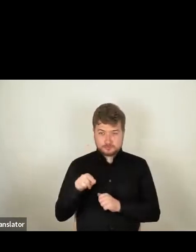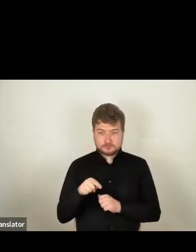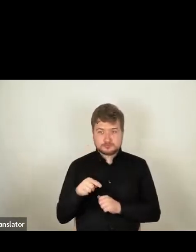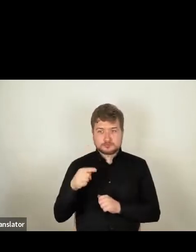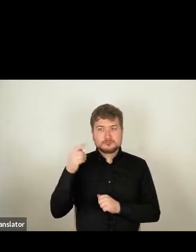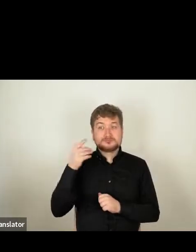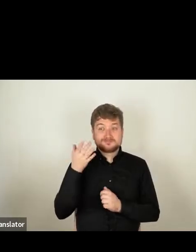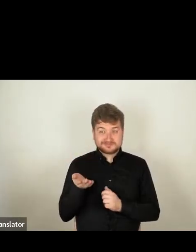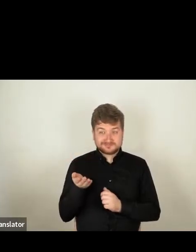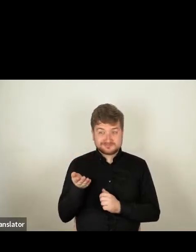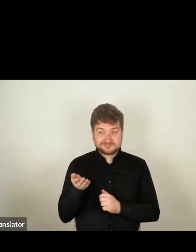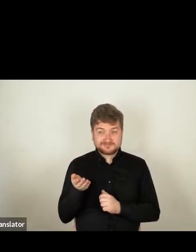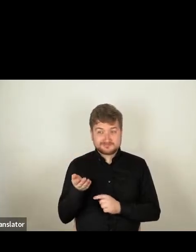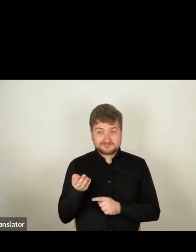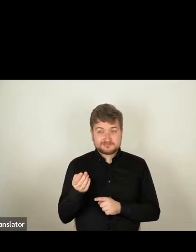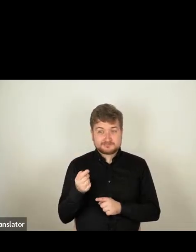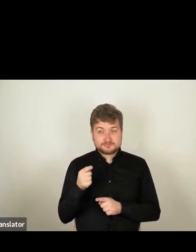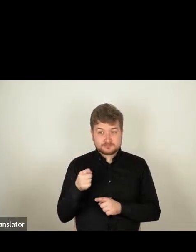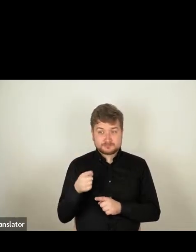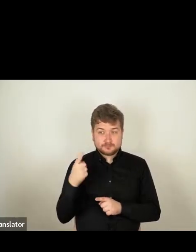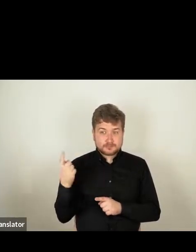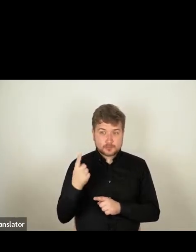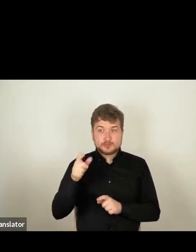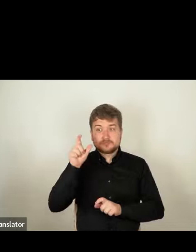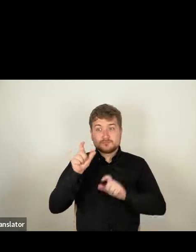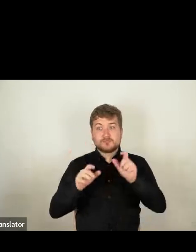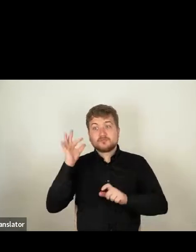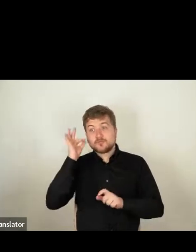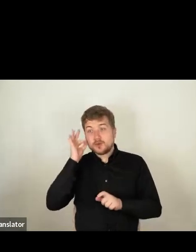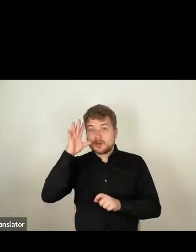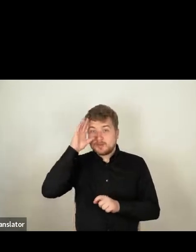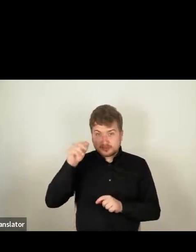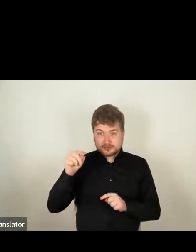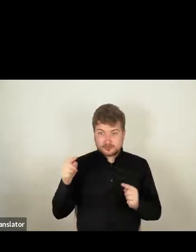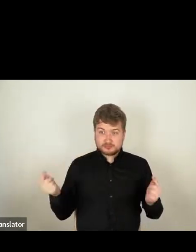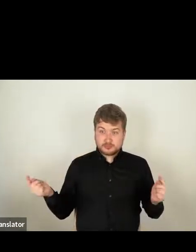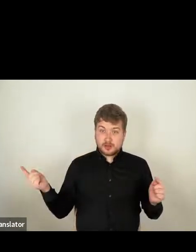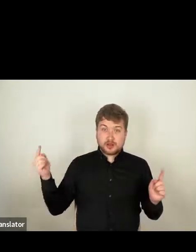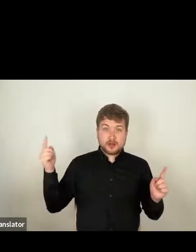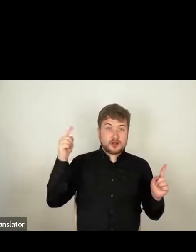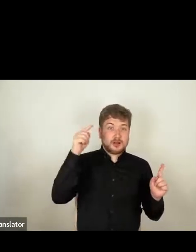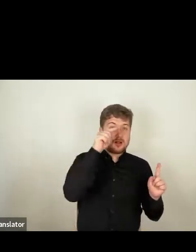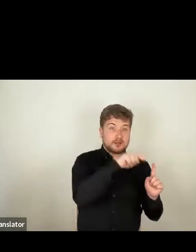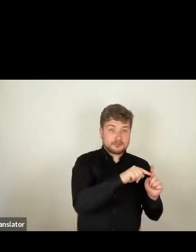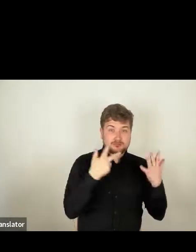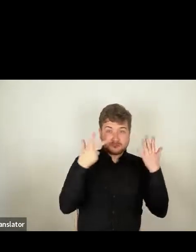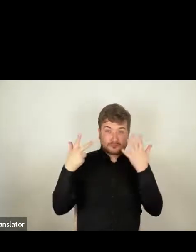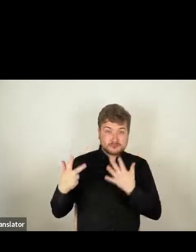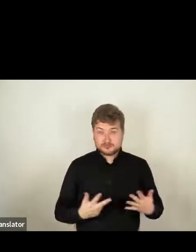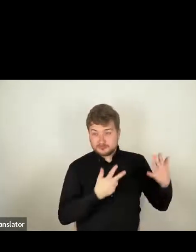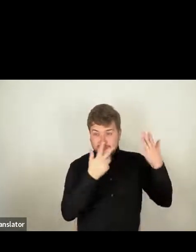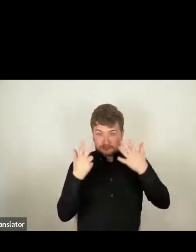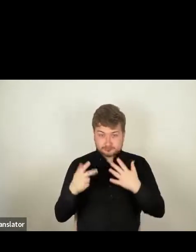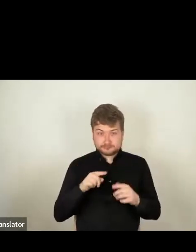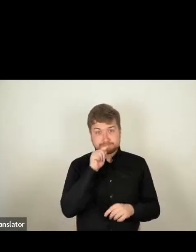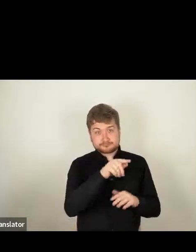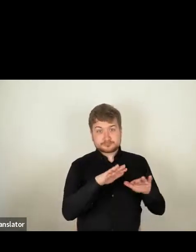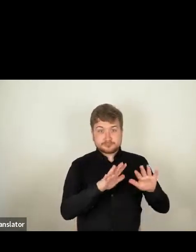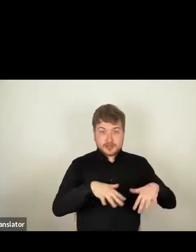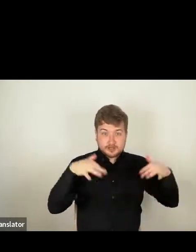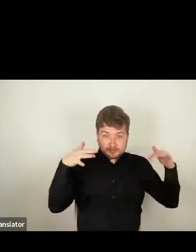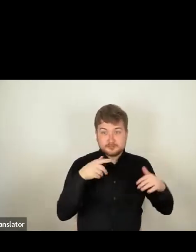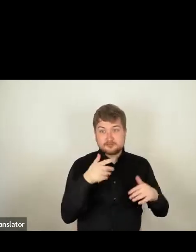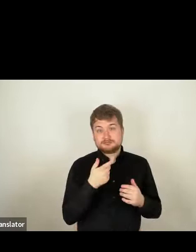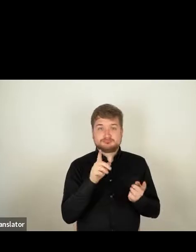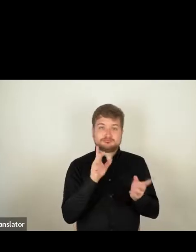travel often 8 hours to travel across the country from the west to the east in order to go to the